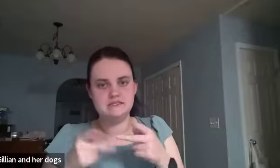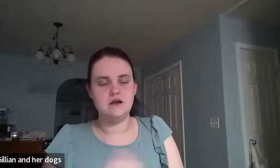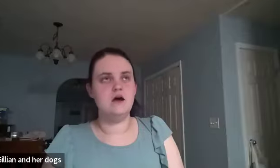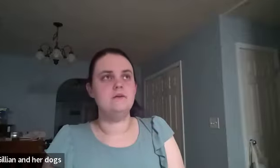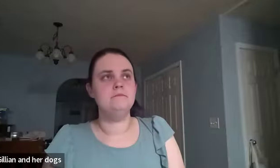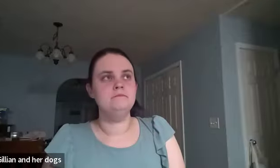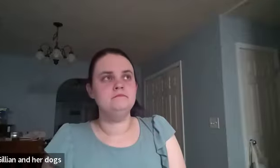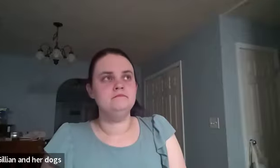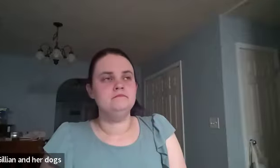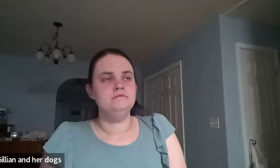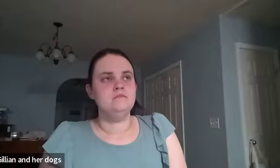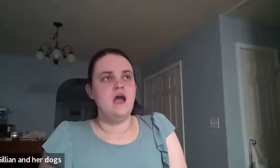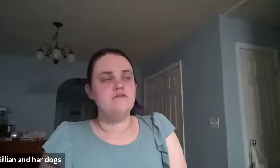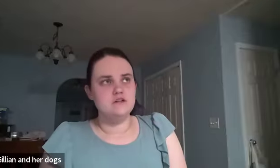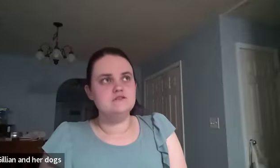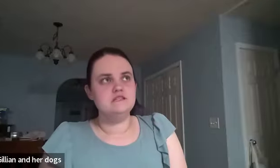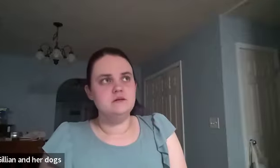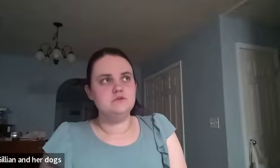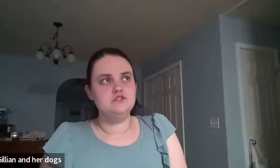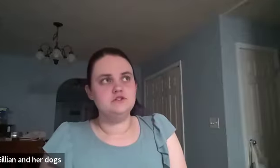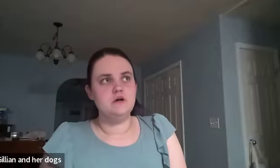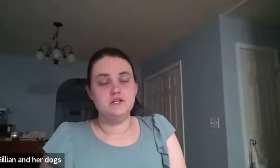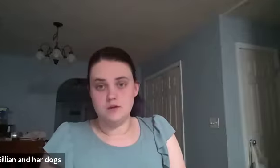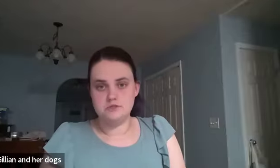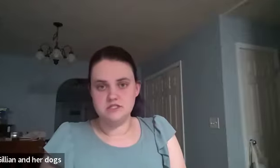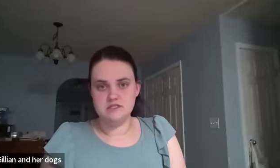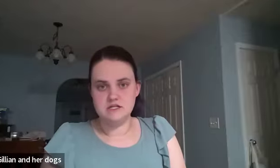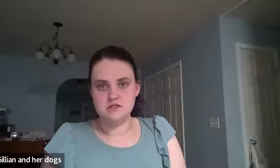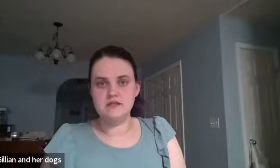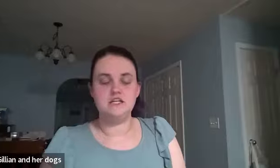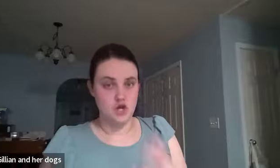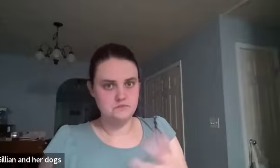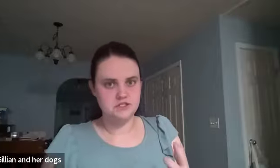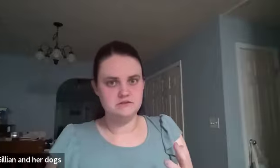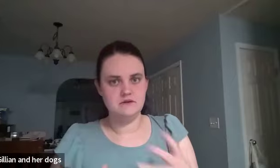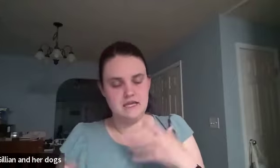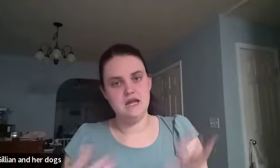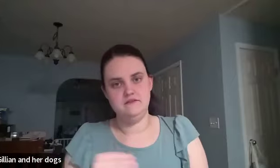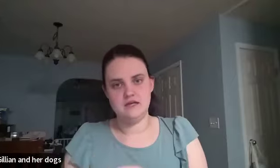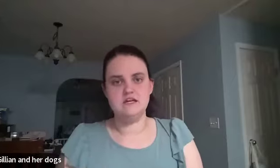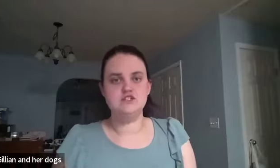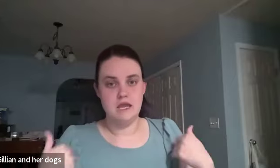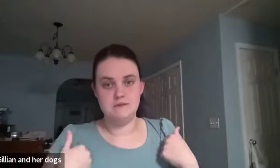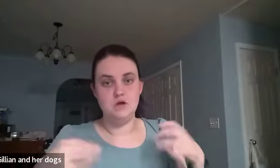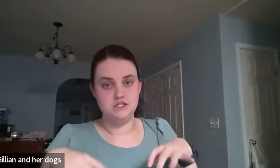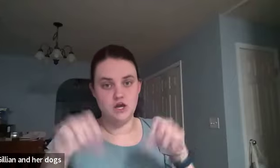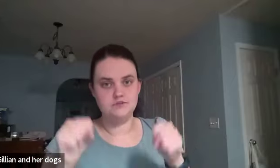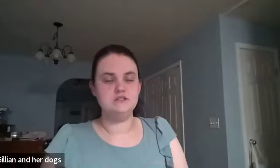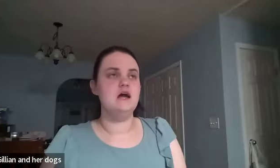place. I've also seen people do adoption center, like adoption, like adding that sign. So animal adoption.